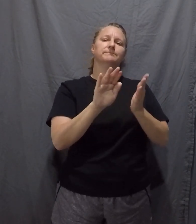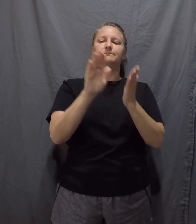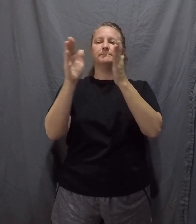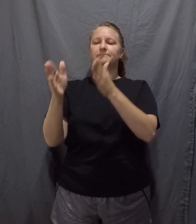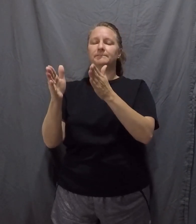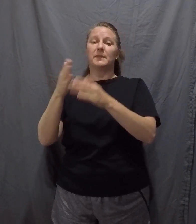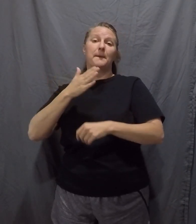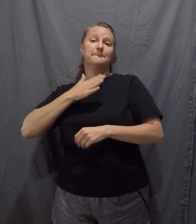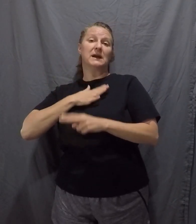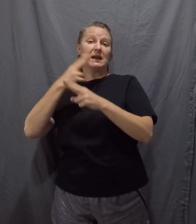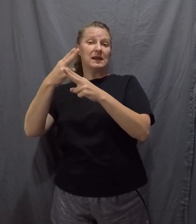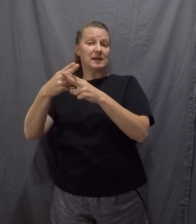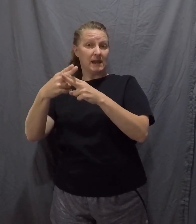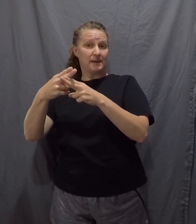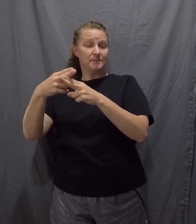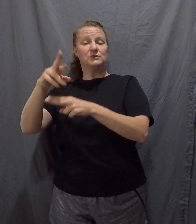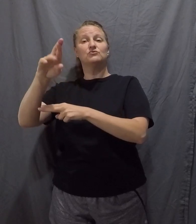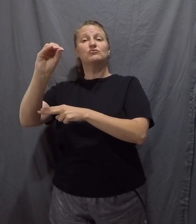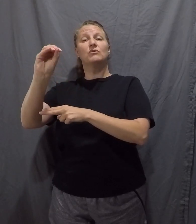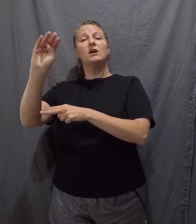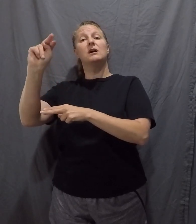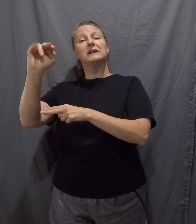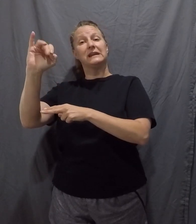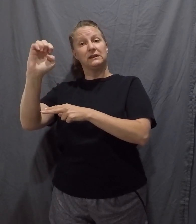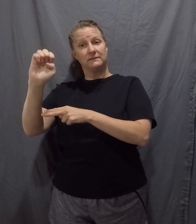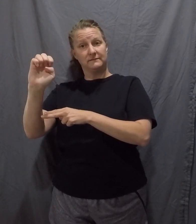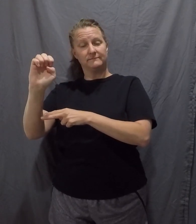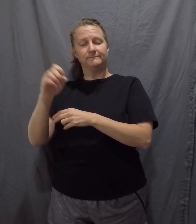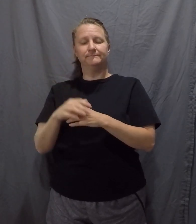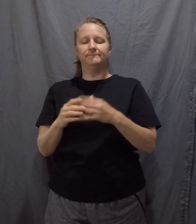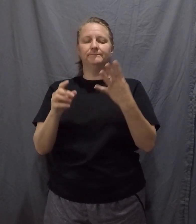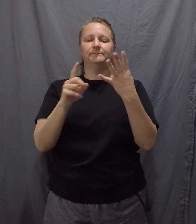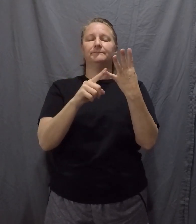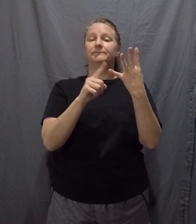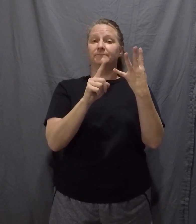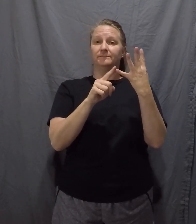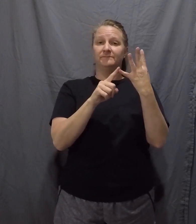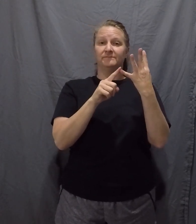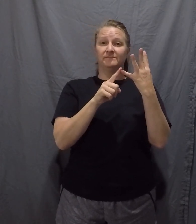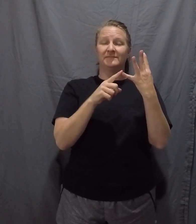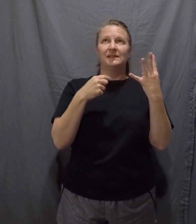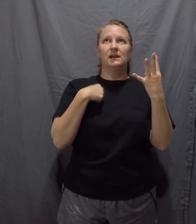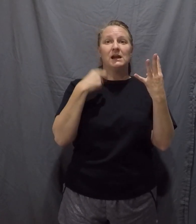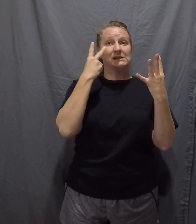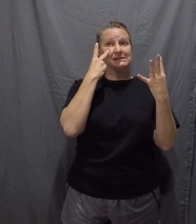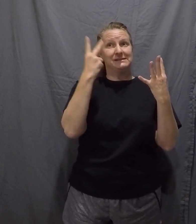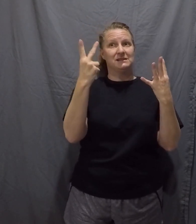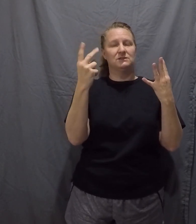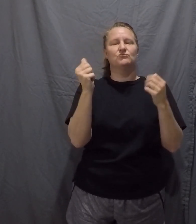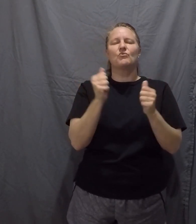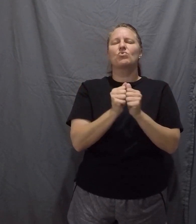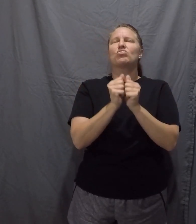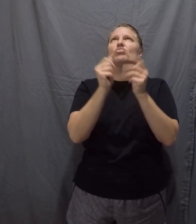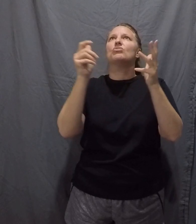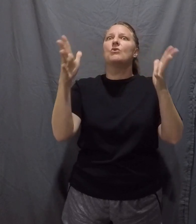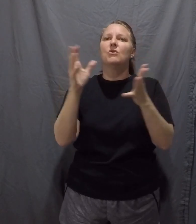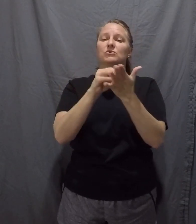Next one, number 4. I see this in a lot of students' writing. The